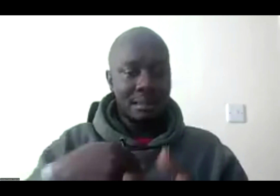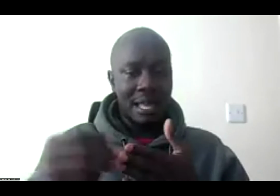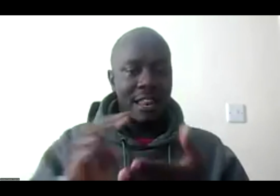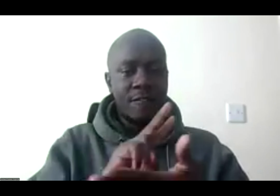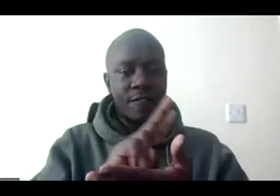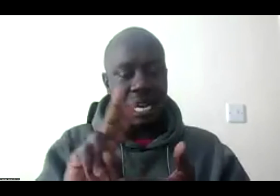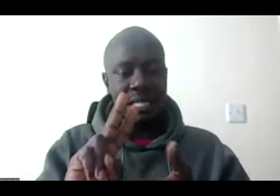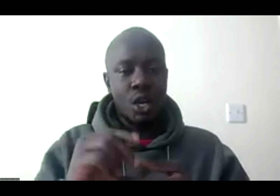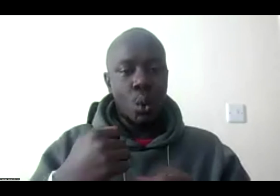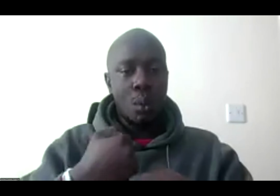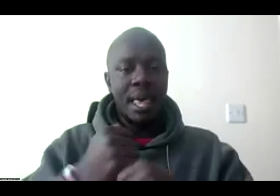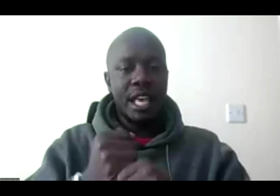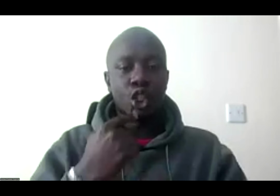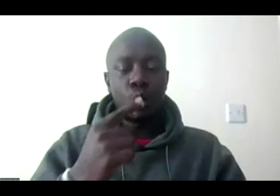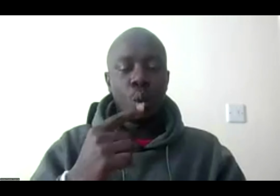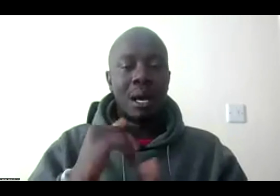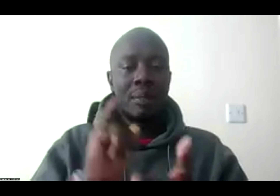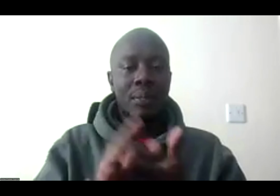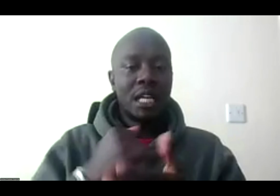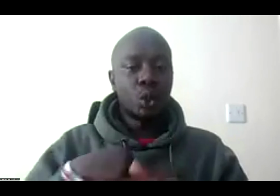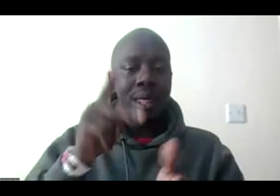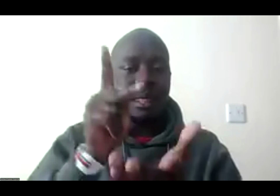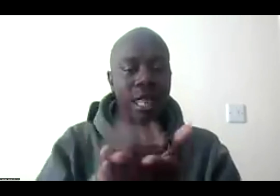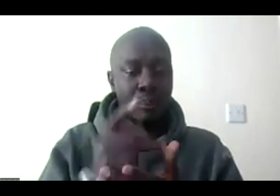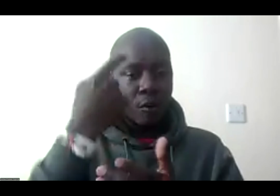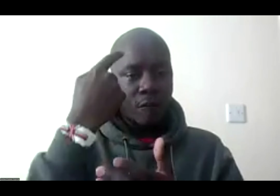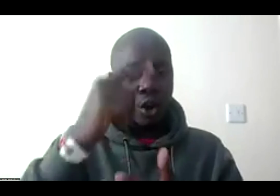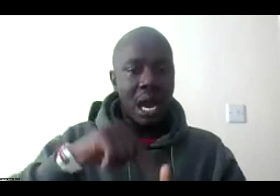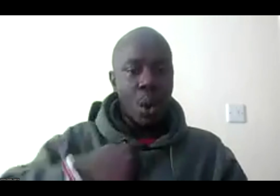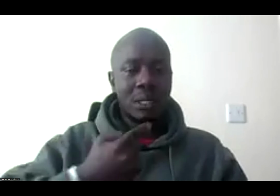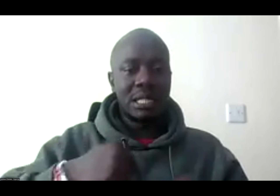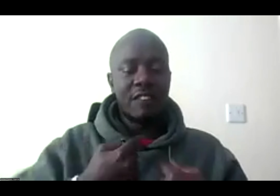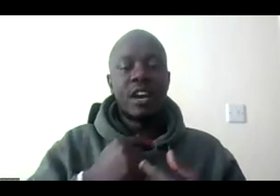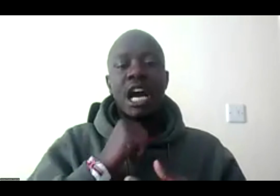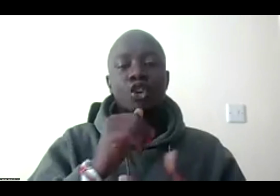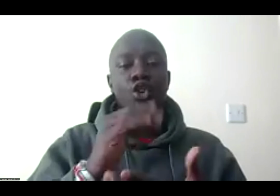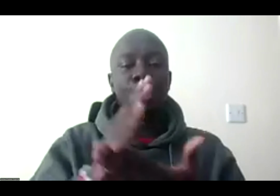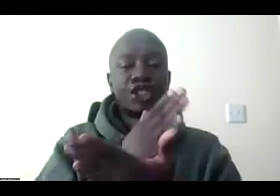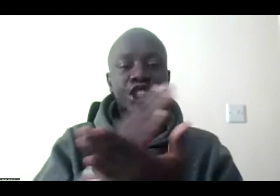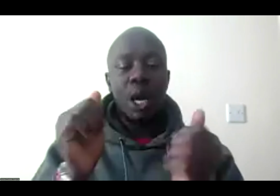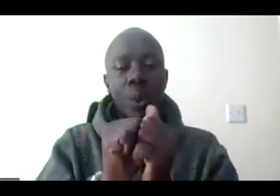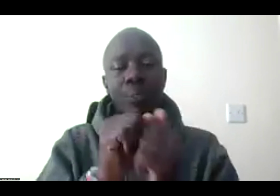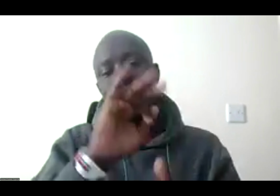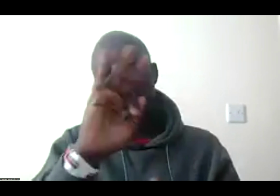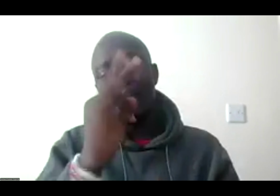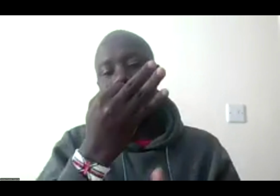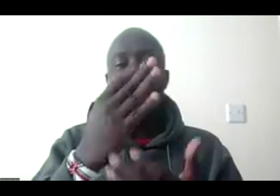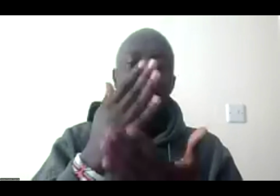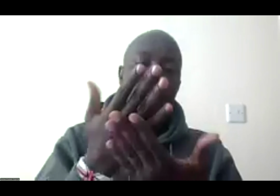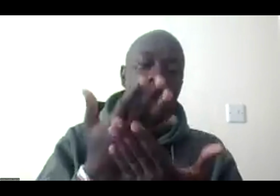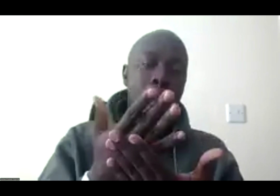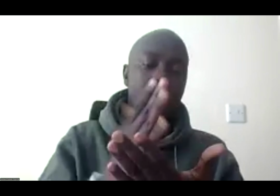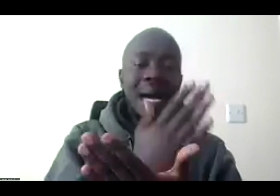they provide us as Signverse, we make sure that is protected and it is not shared